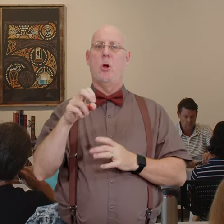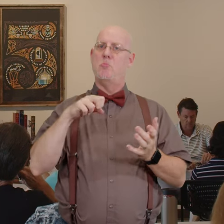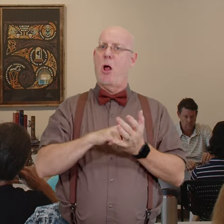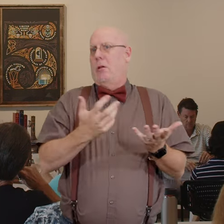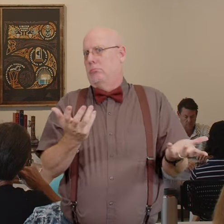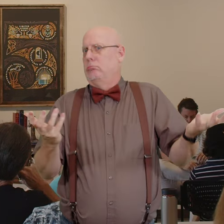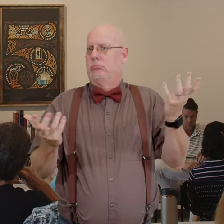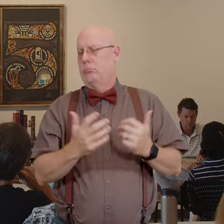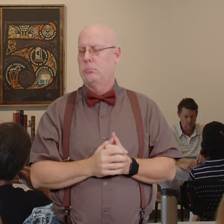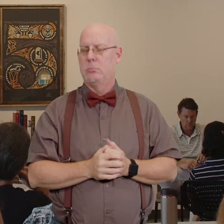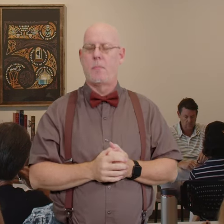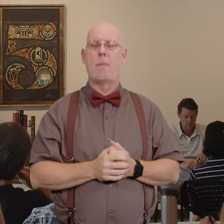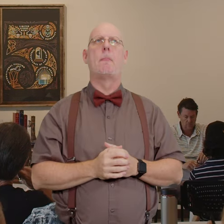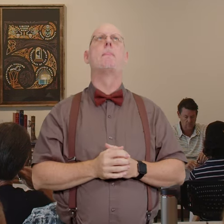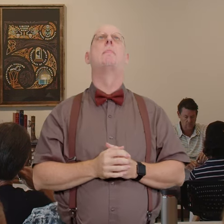Luther. We're Protestant after all.